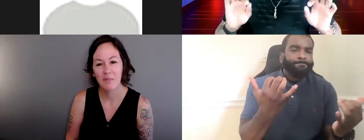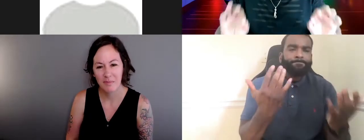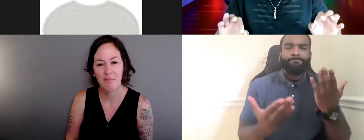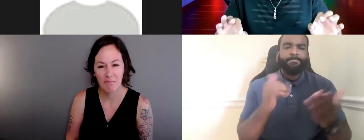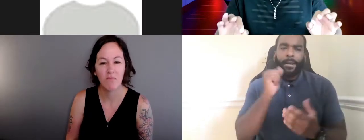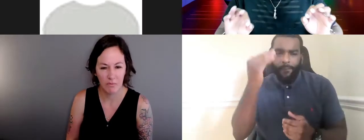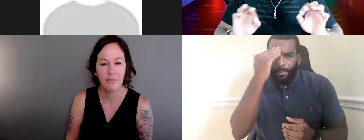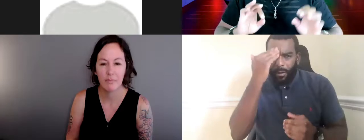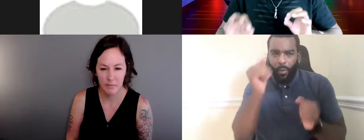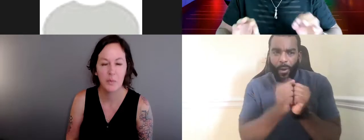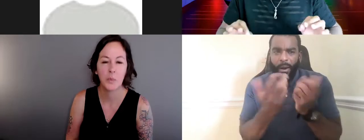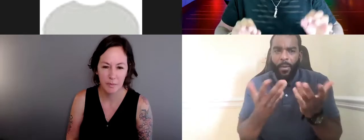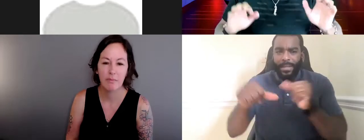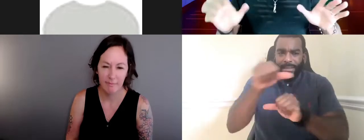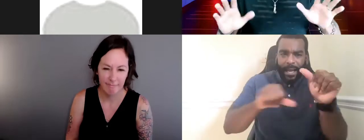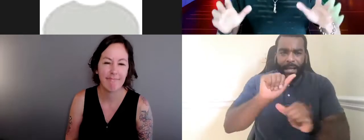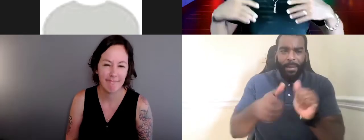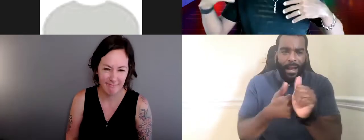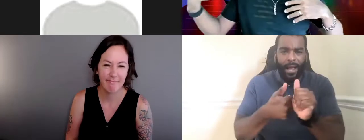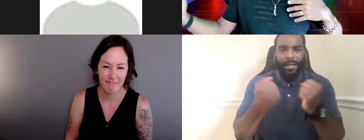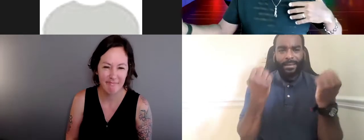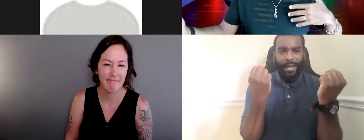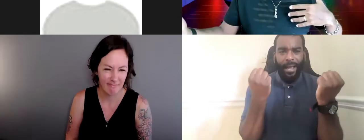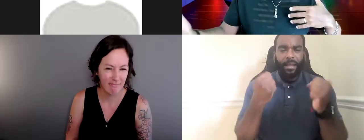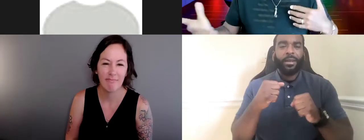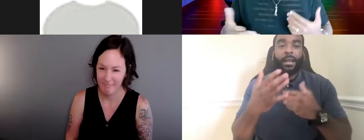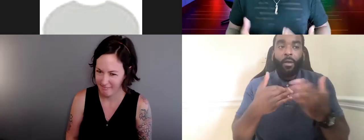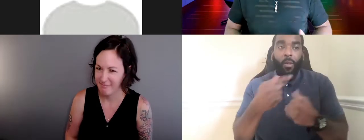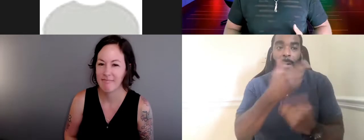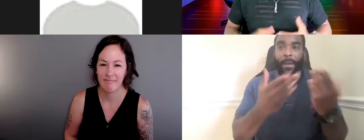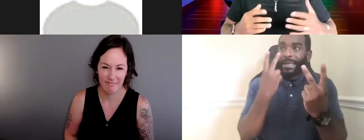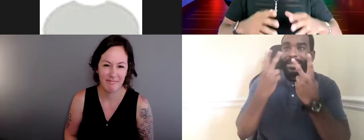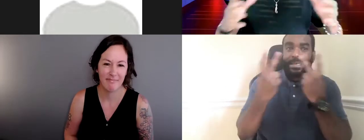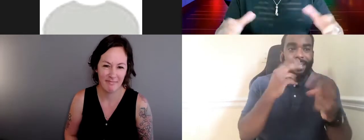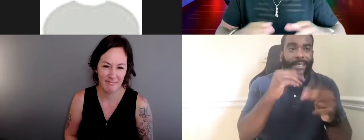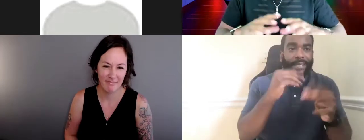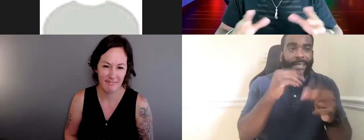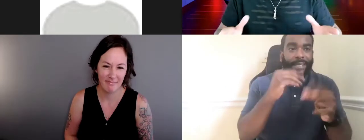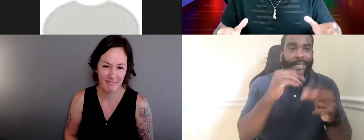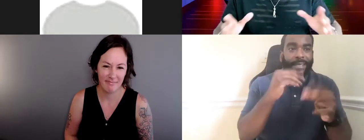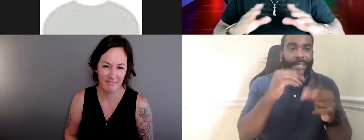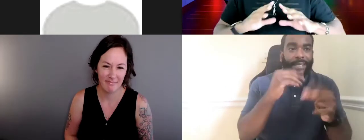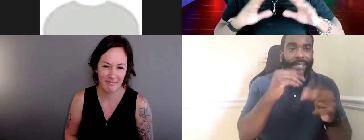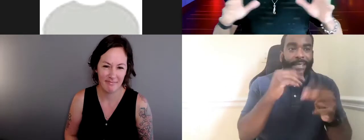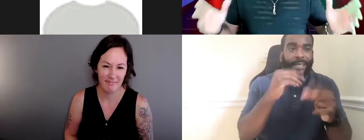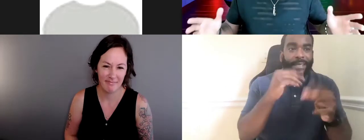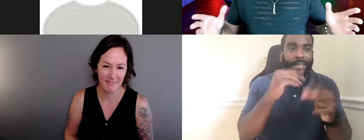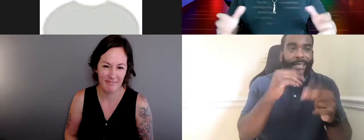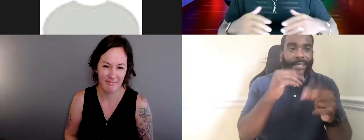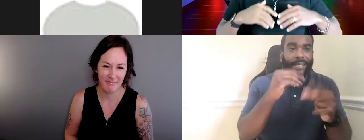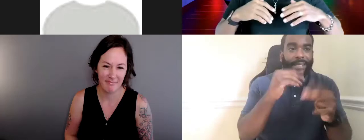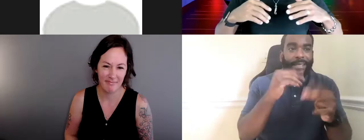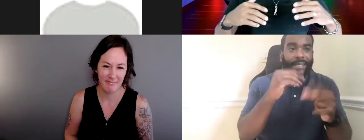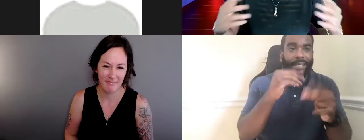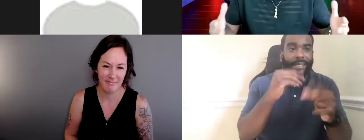the science of sign language, even though they've seen it in many circumstances. So could you kind of just share, a quick